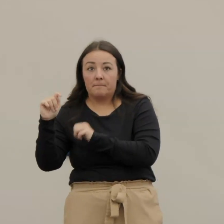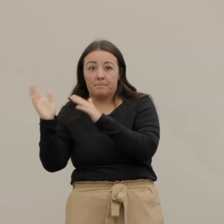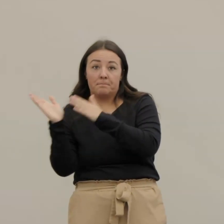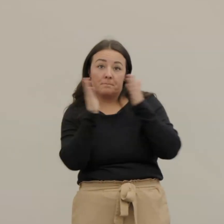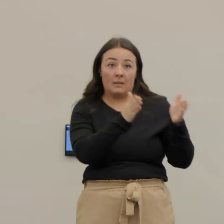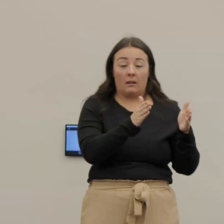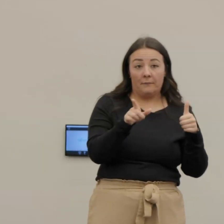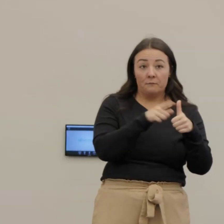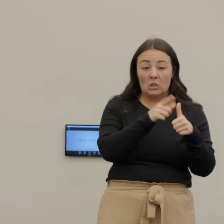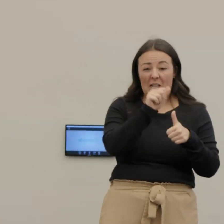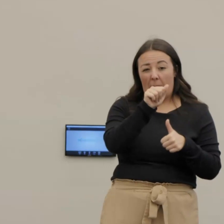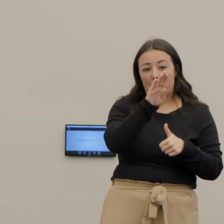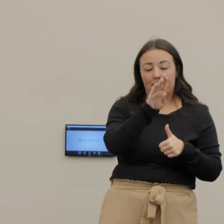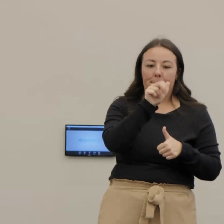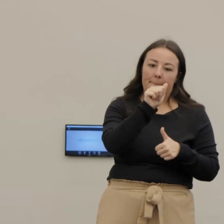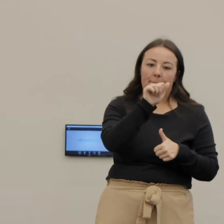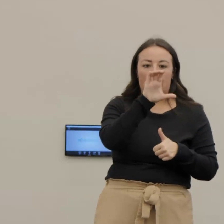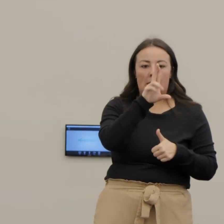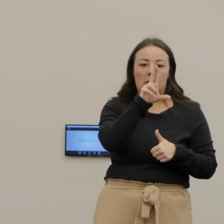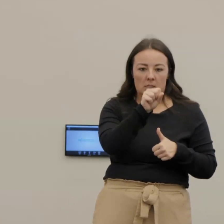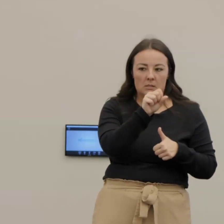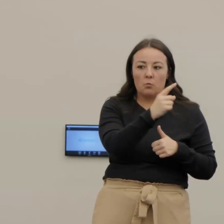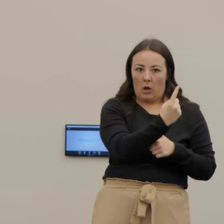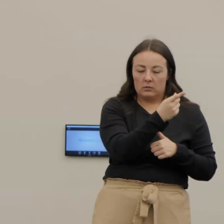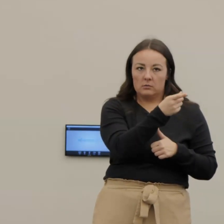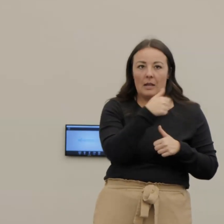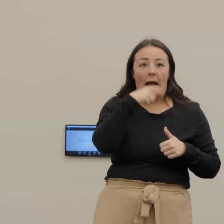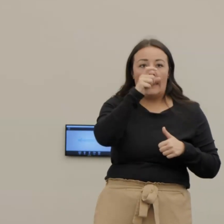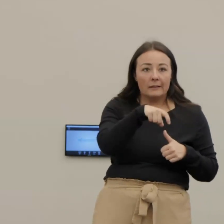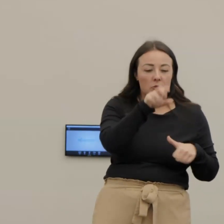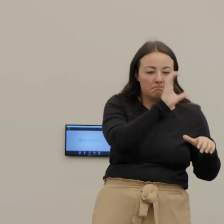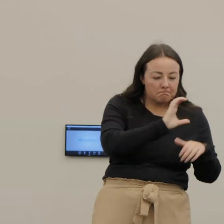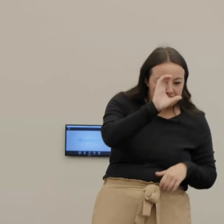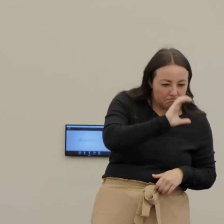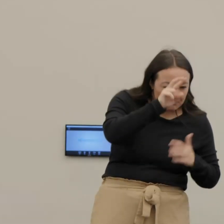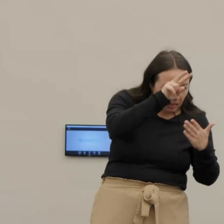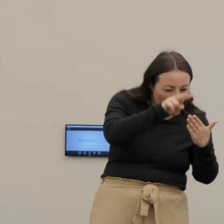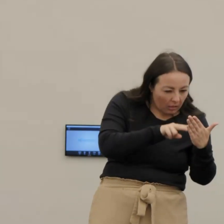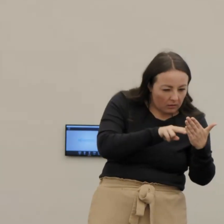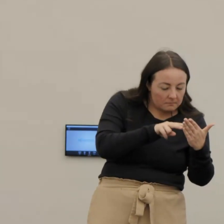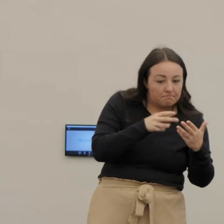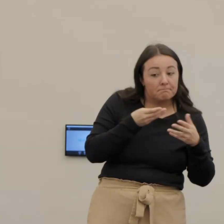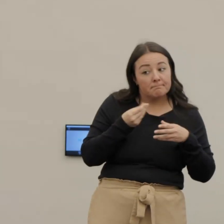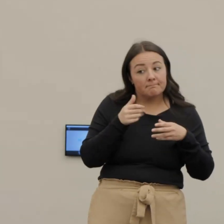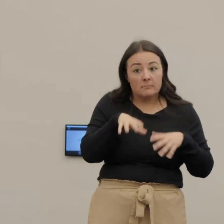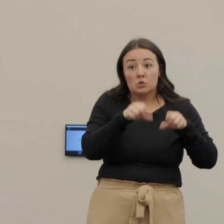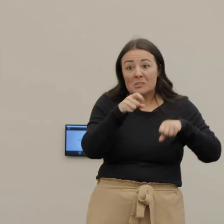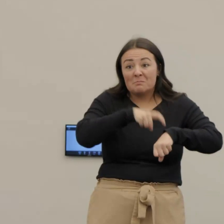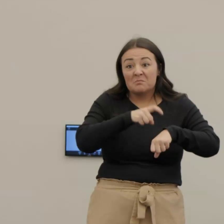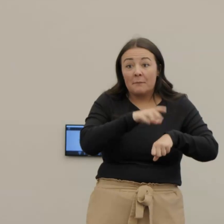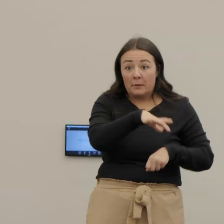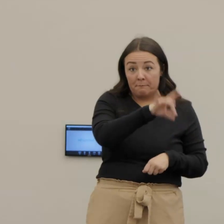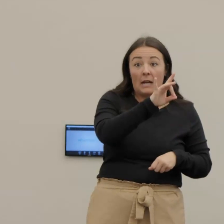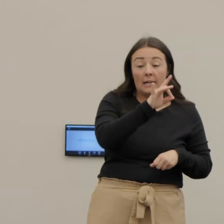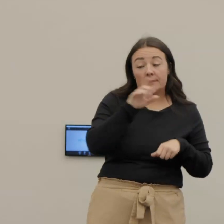Abacus one, I have to look, and it took me a while just now to find it, whereas on the